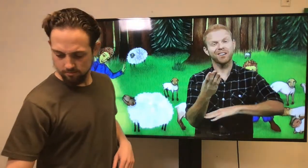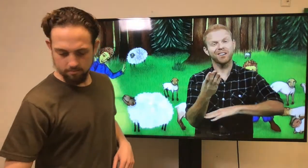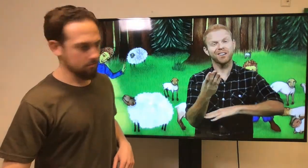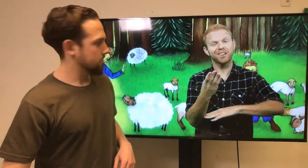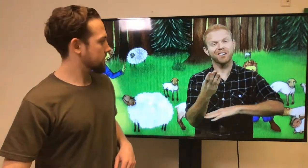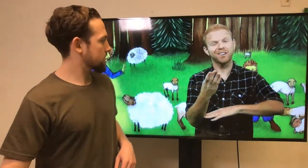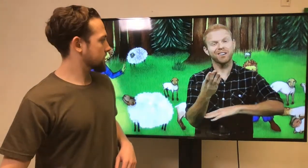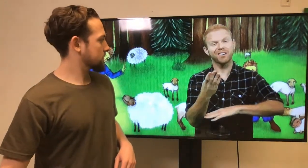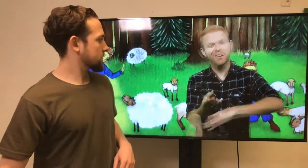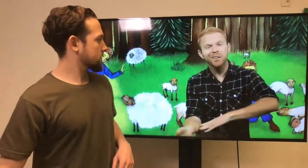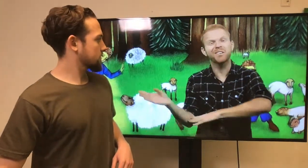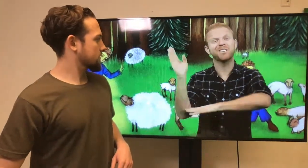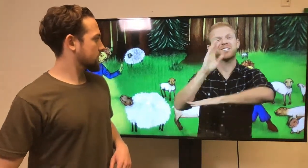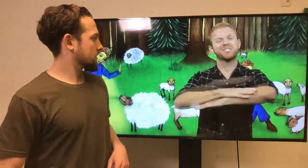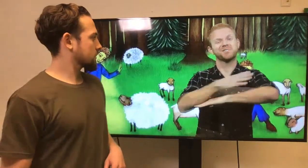So what's he doing here?